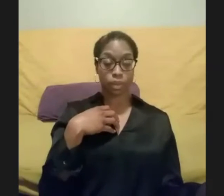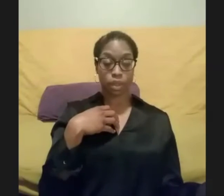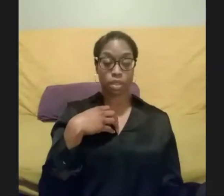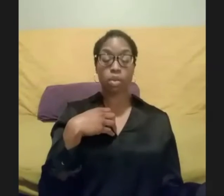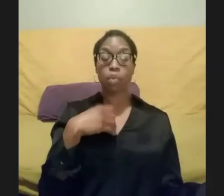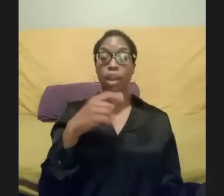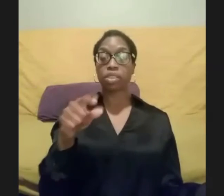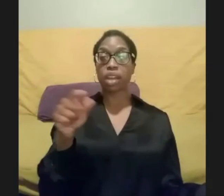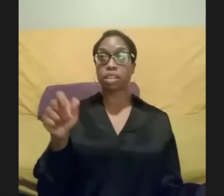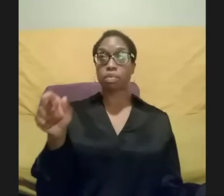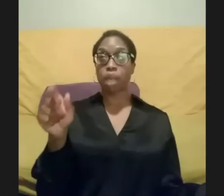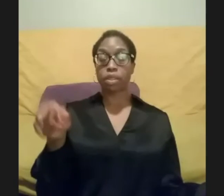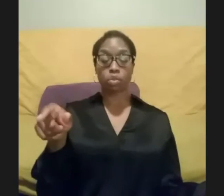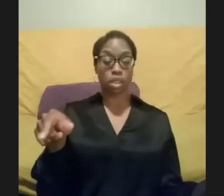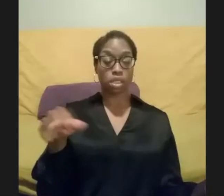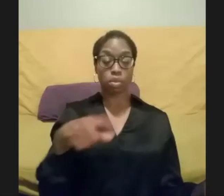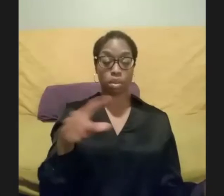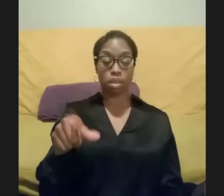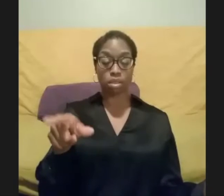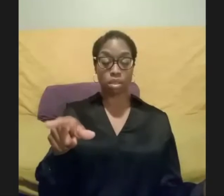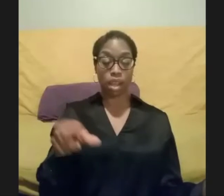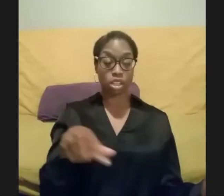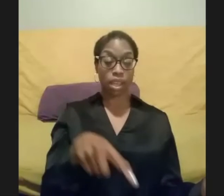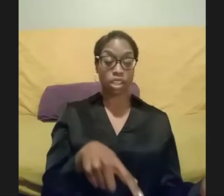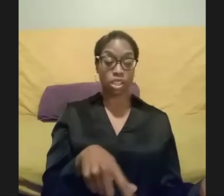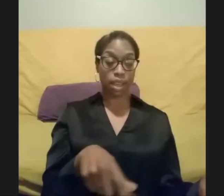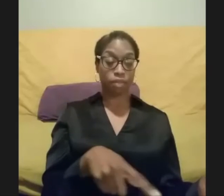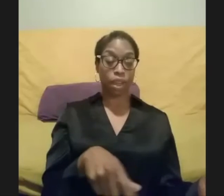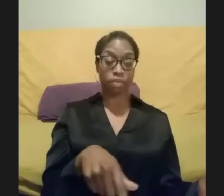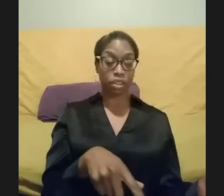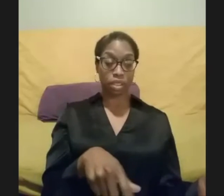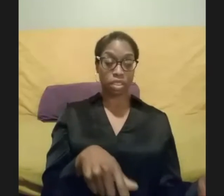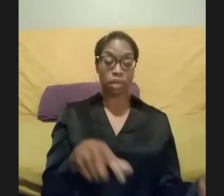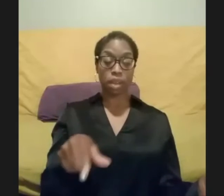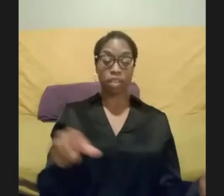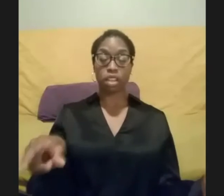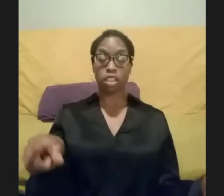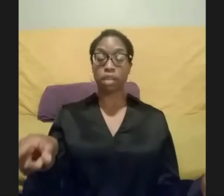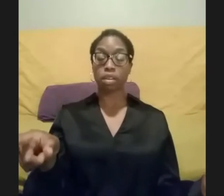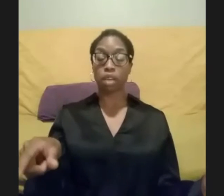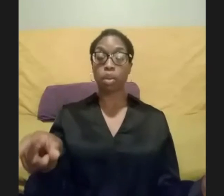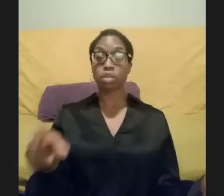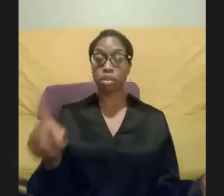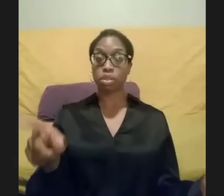So they were right. I think I missed one. So that's a good catch, because I actually had 5 here listed, but I may have not explained all that well. So thank